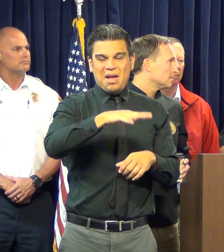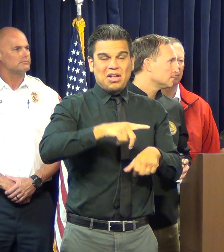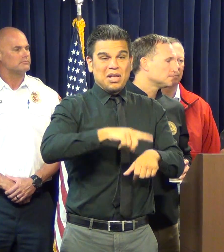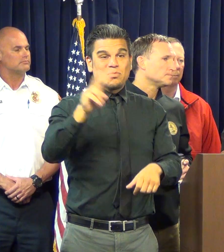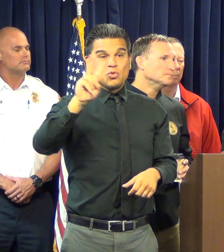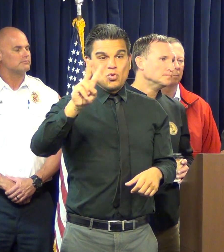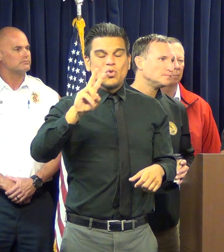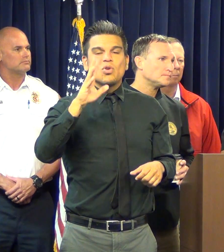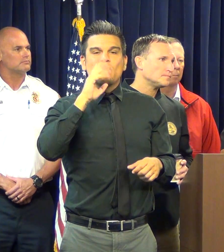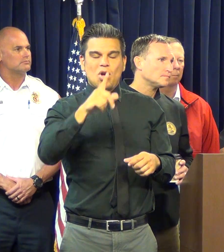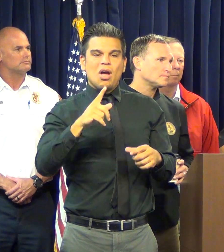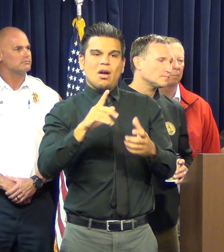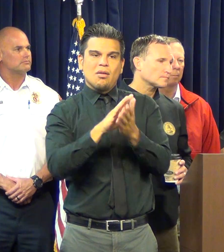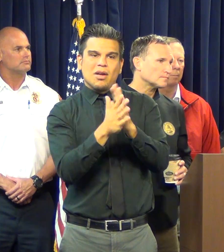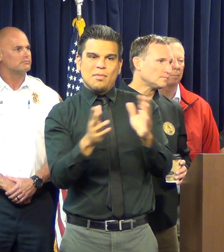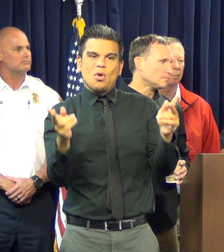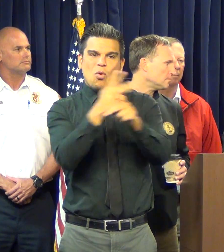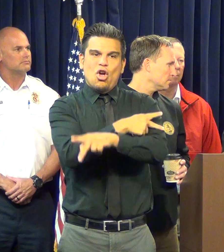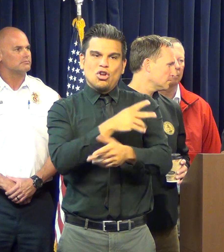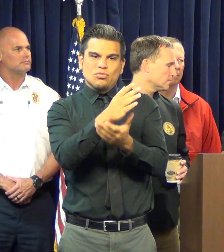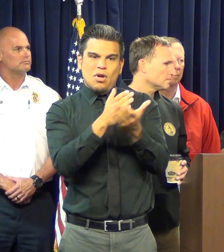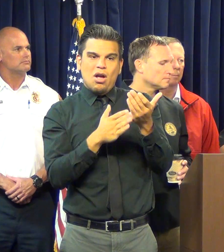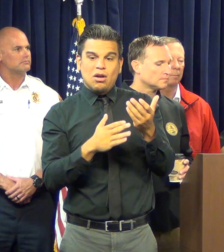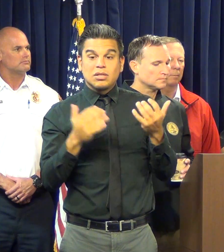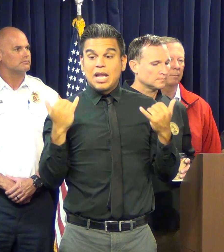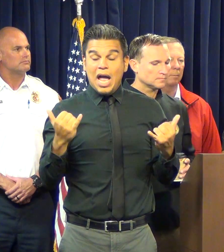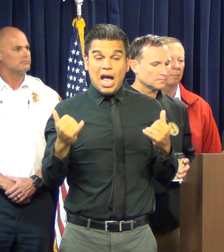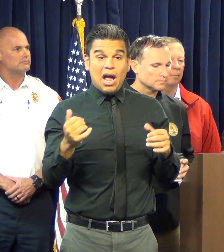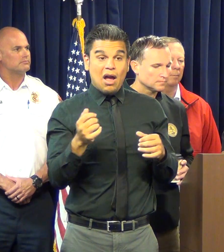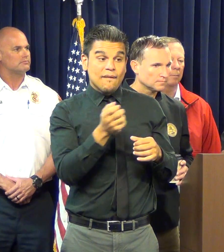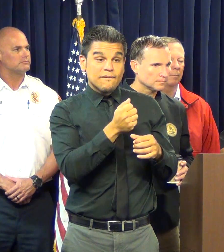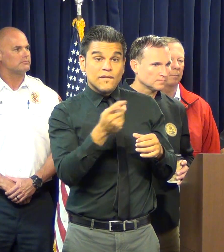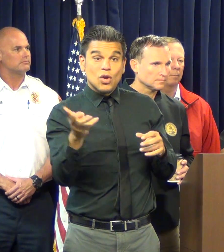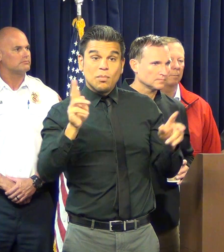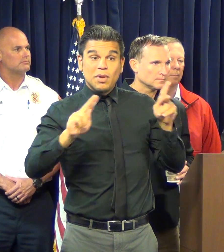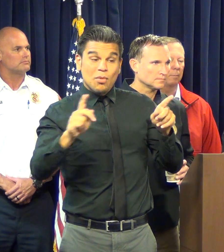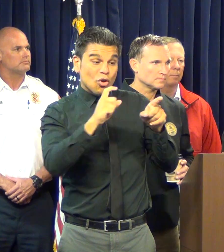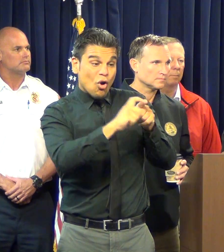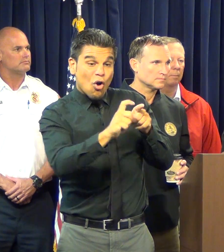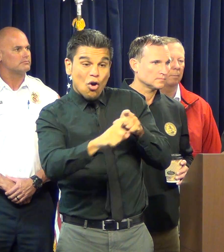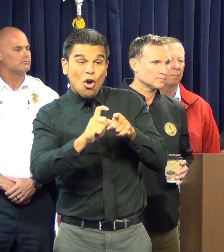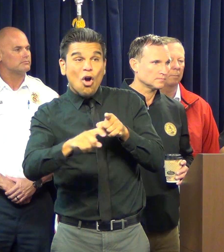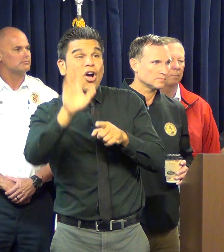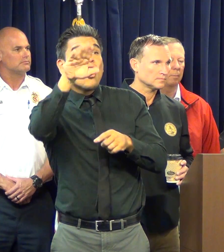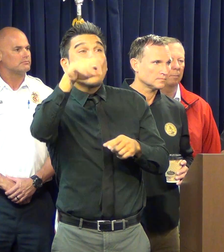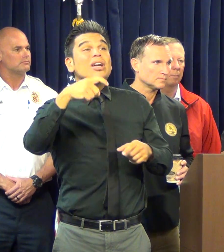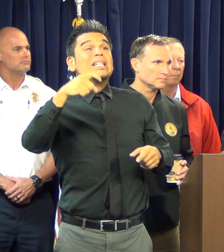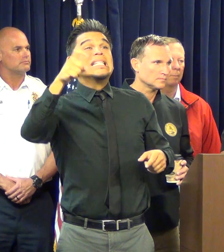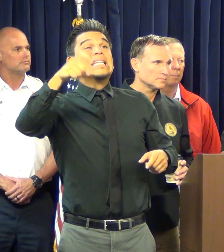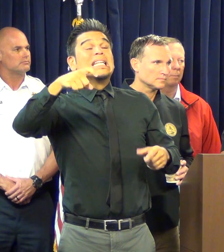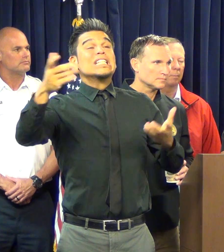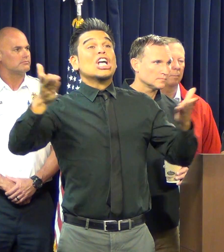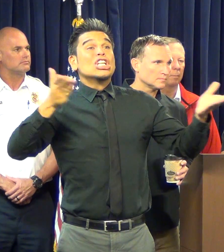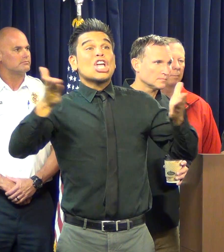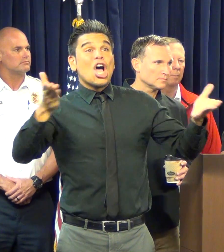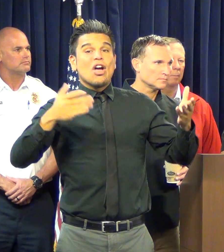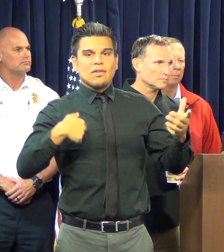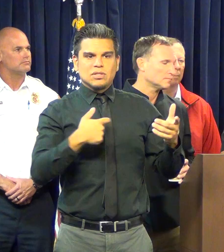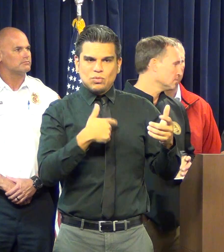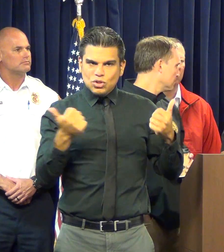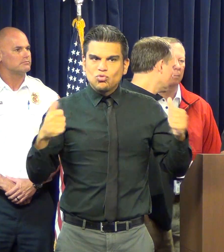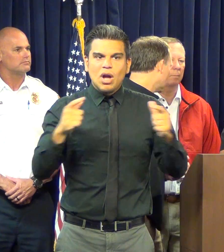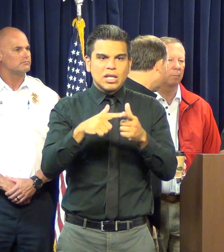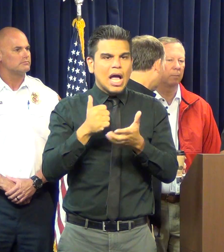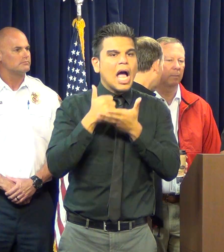will continue to monitor that. We are currently still handling calls for service and will until the very last minute that we cannot, and as soon as we can, pick that back up